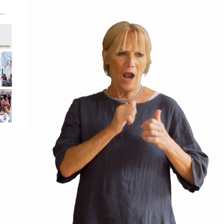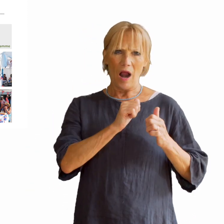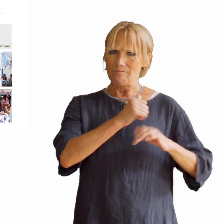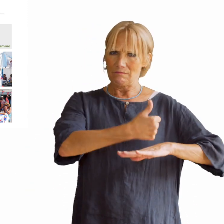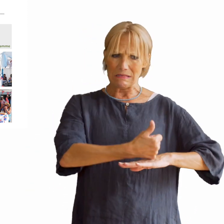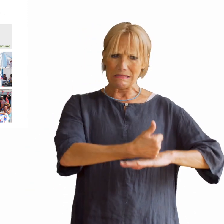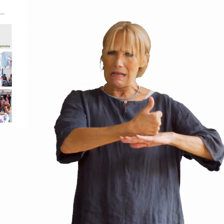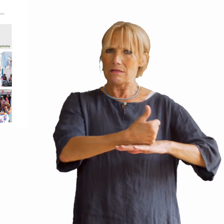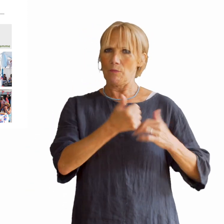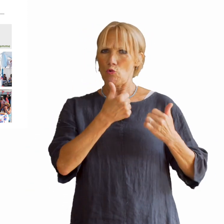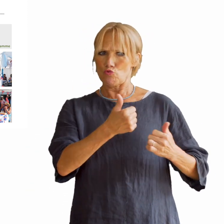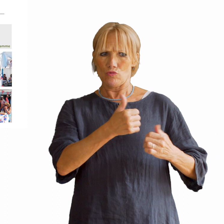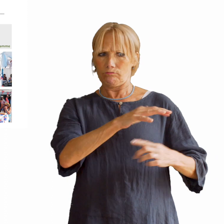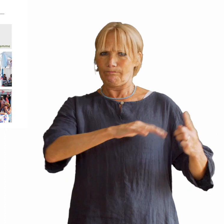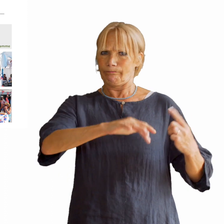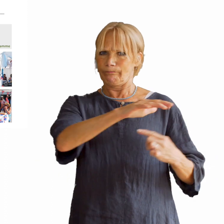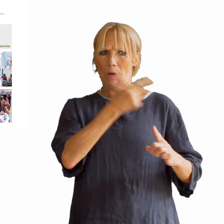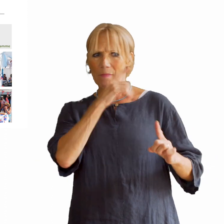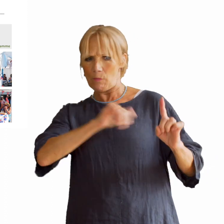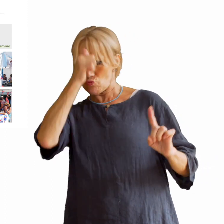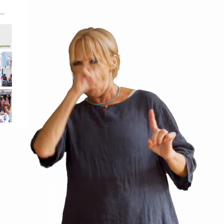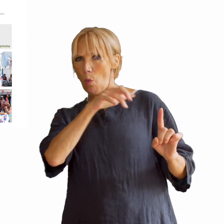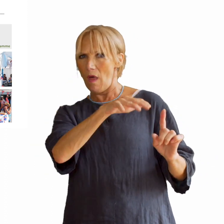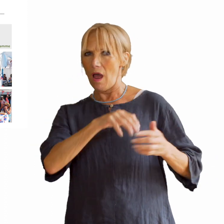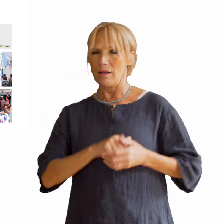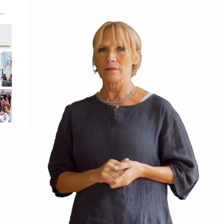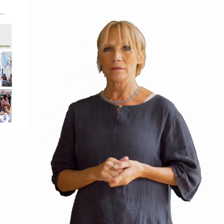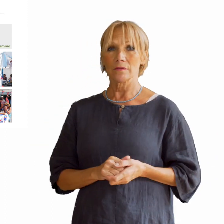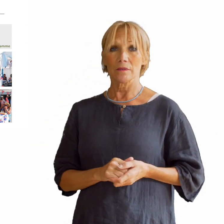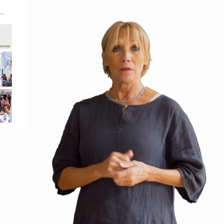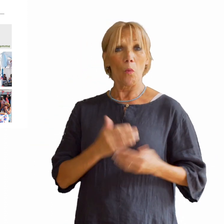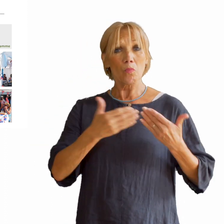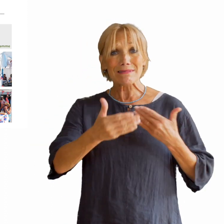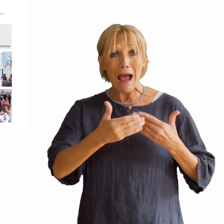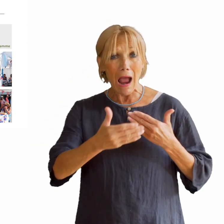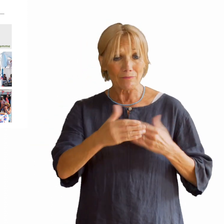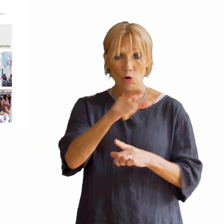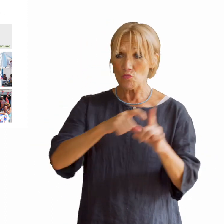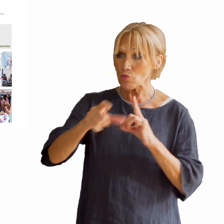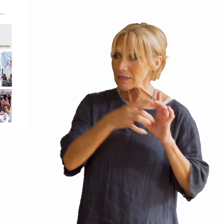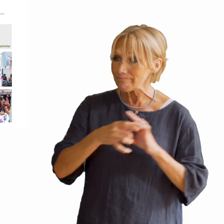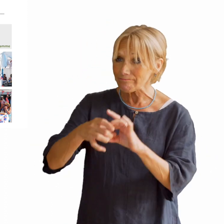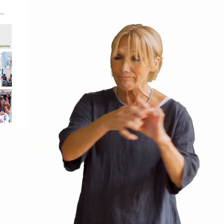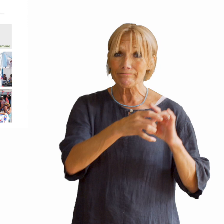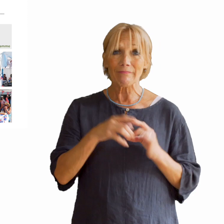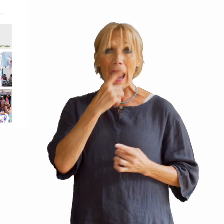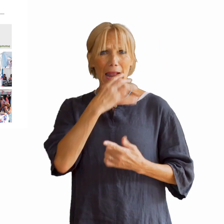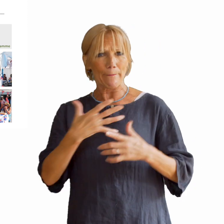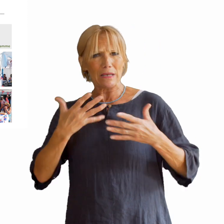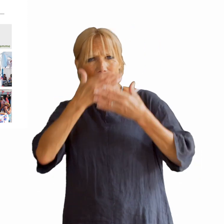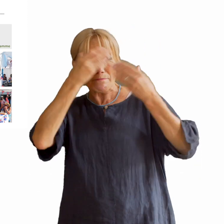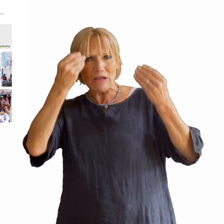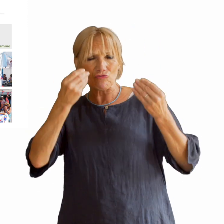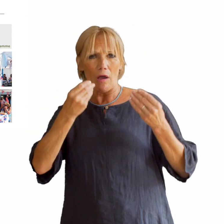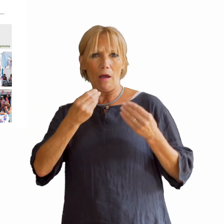visible presence in their community also helps. With time and community networking, a meeting centre can play a role in creating